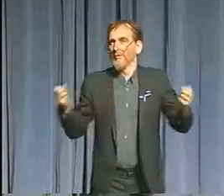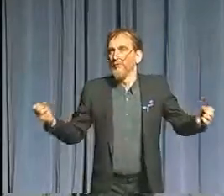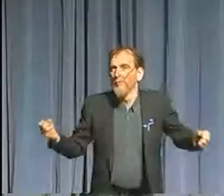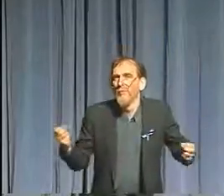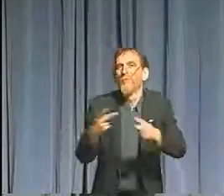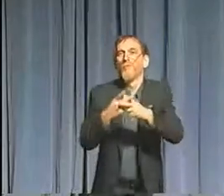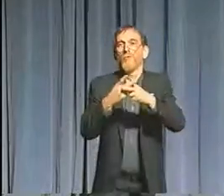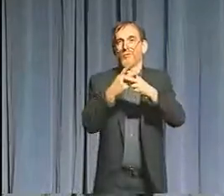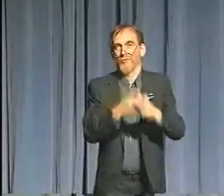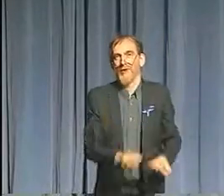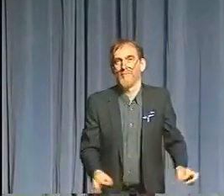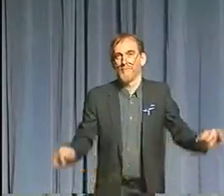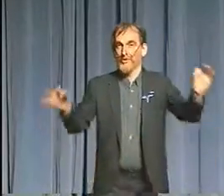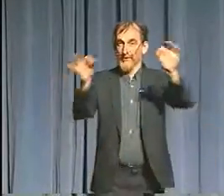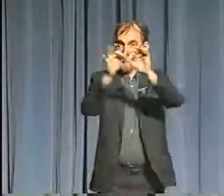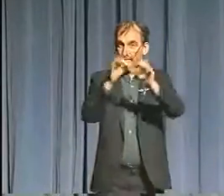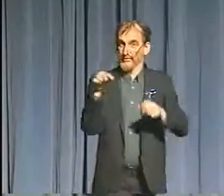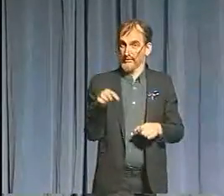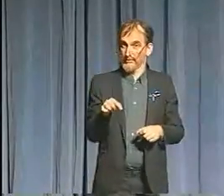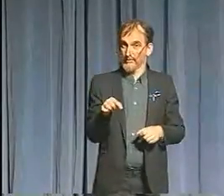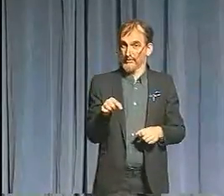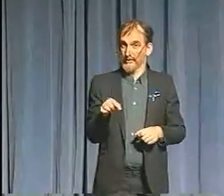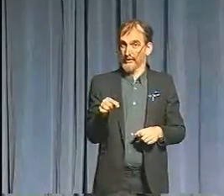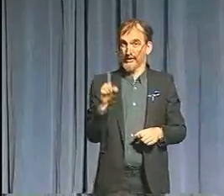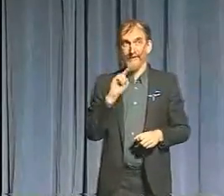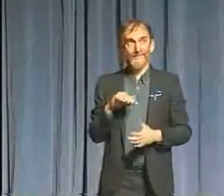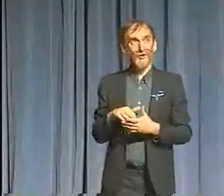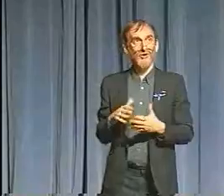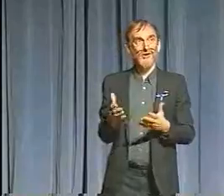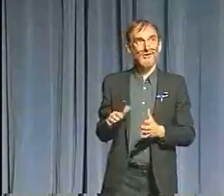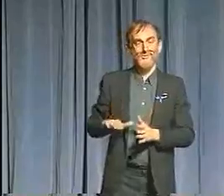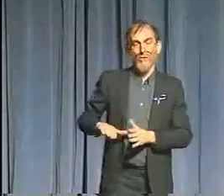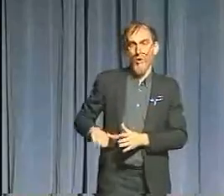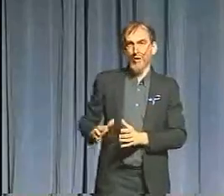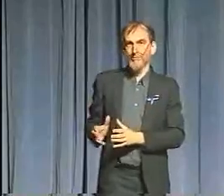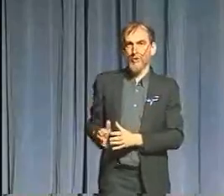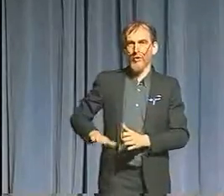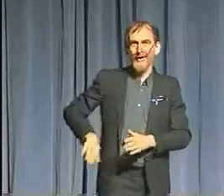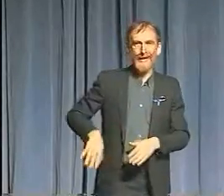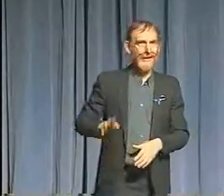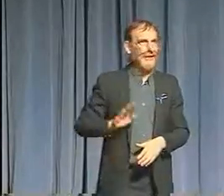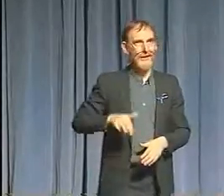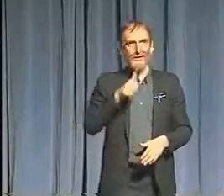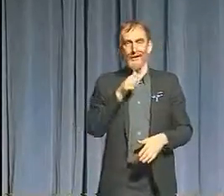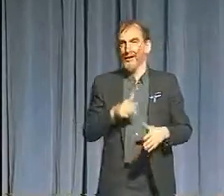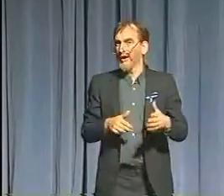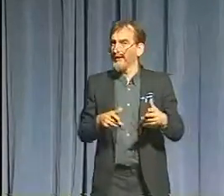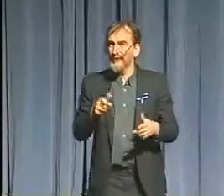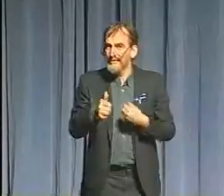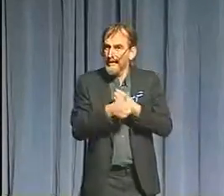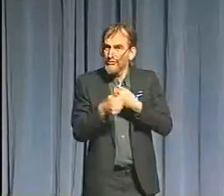And if they've been oppressed, they become even more important. The